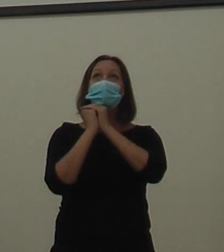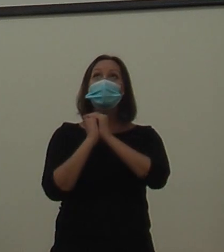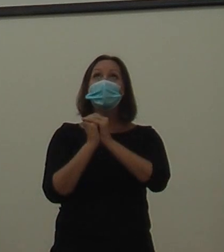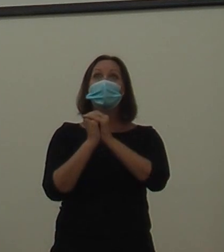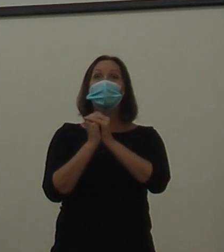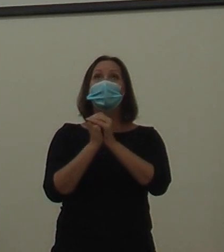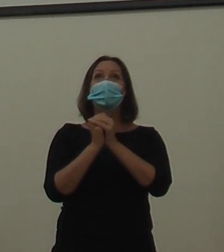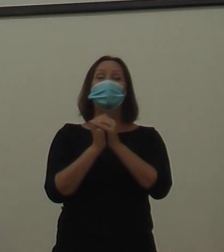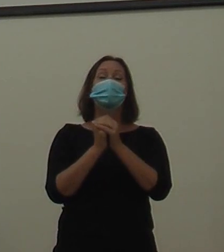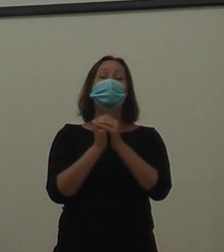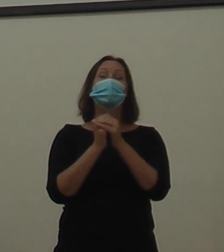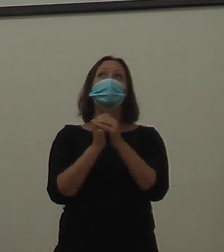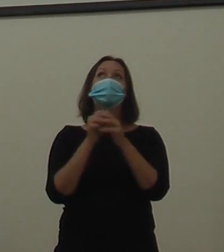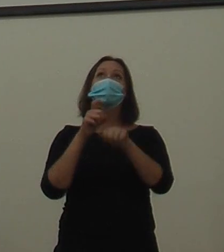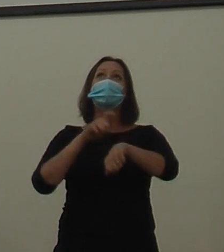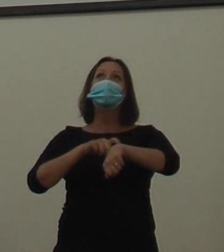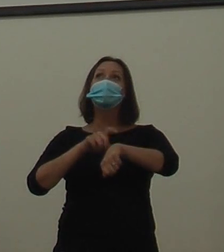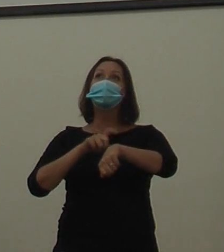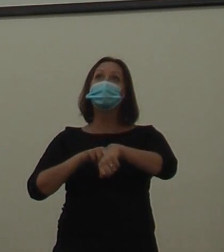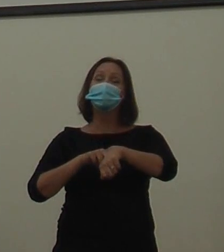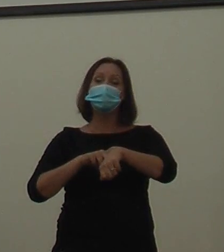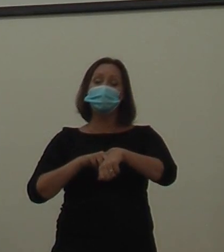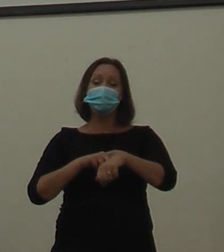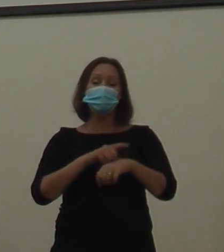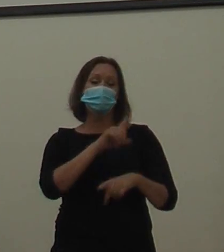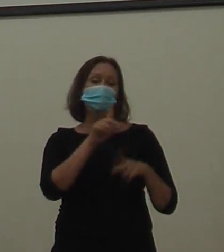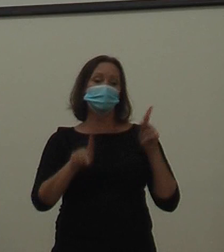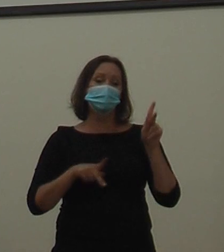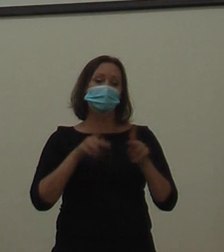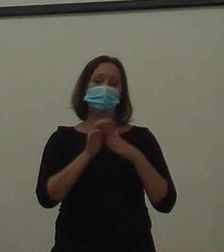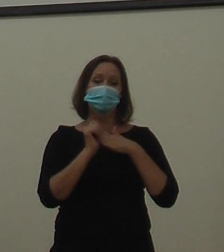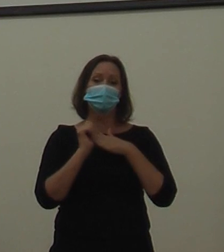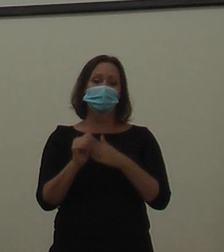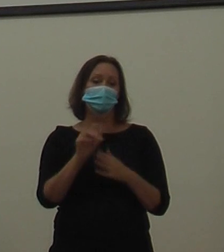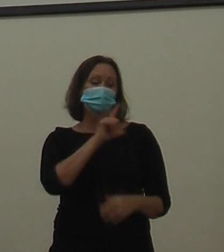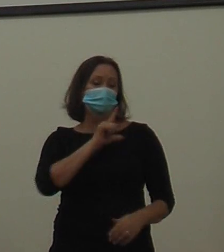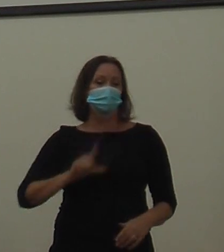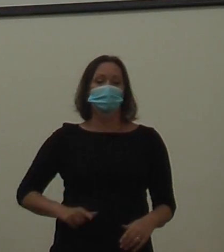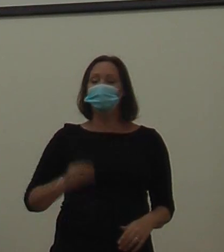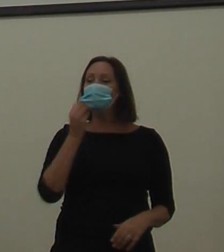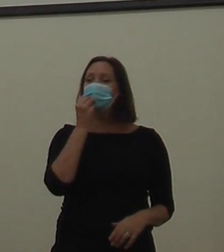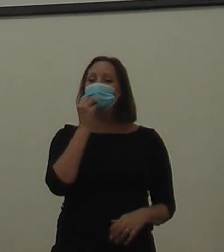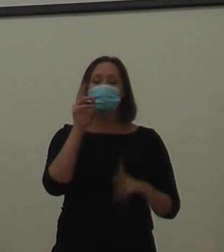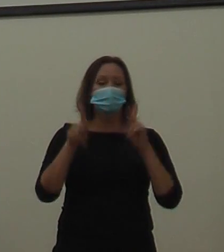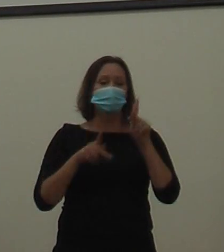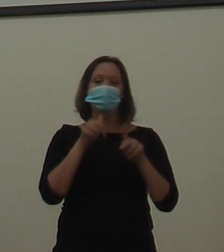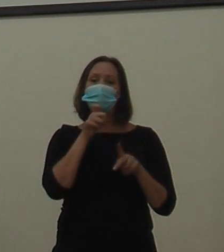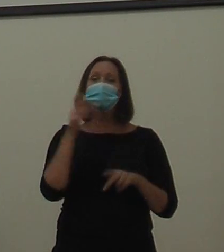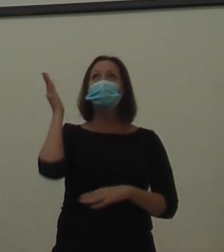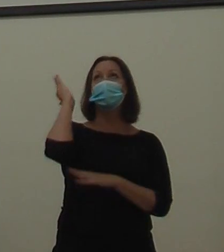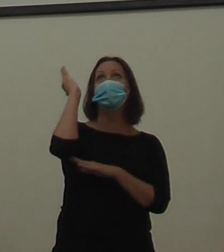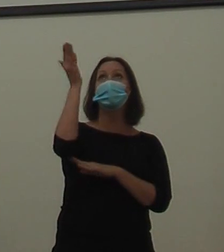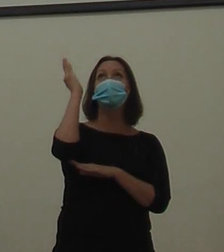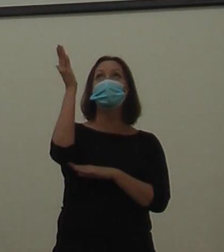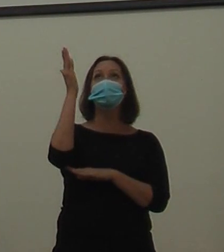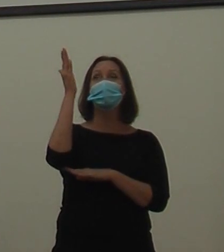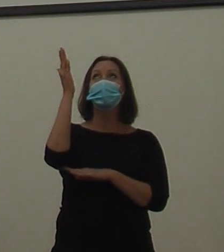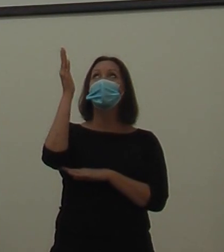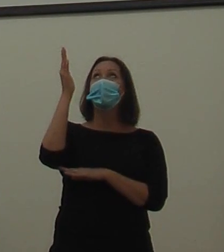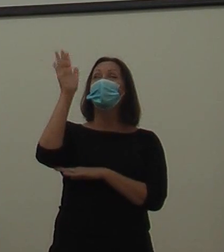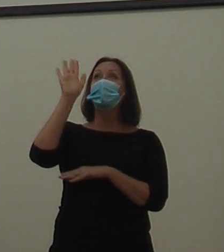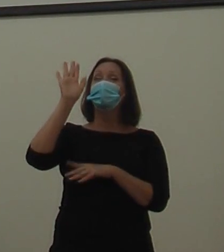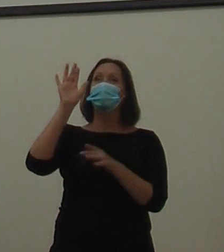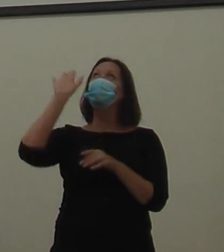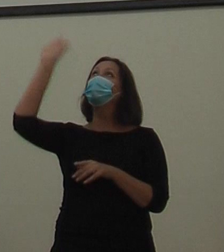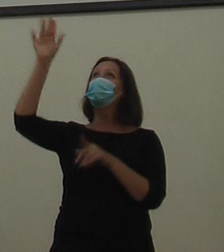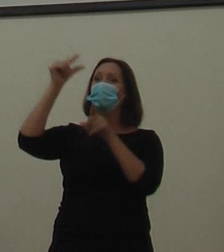spiritual songs, those that will break unto us the bread of life, those that will say unto us the words that he have coming from his heart, that it might help us